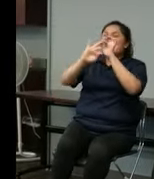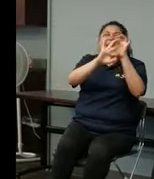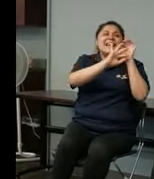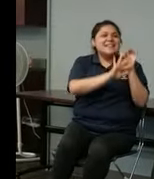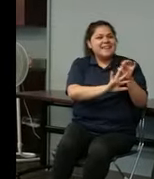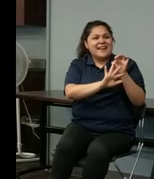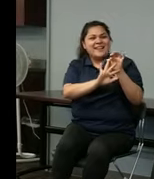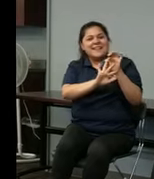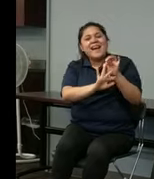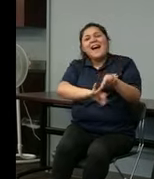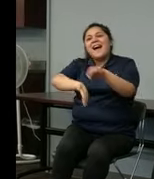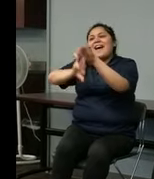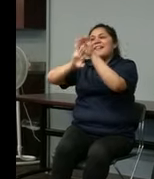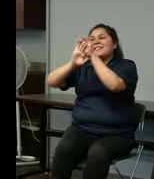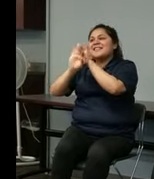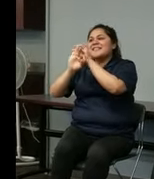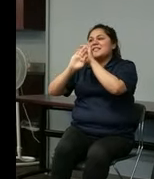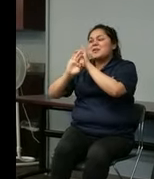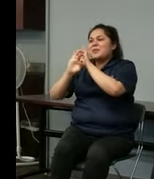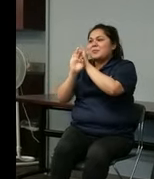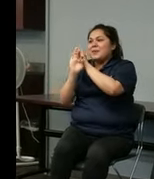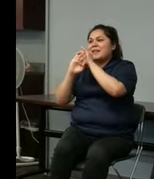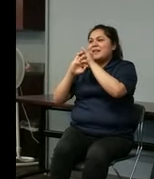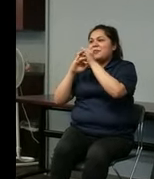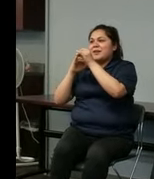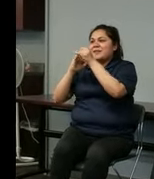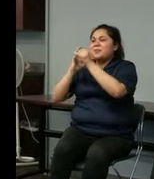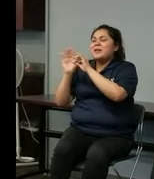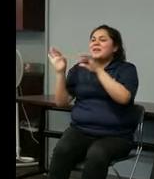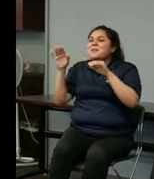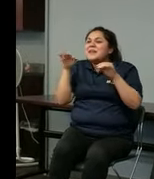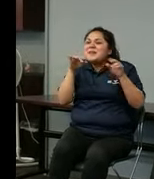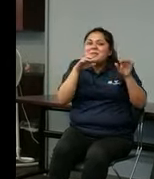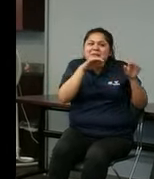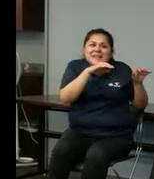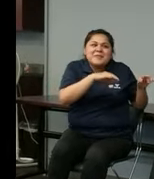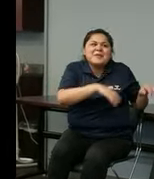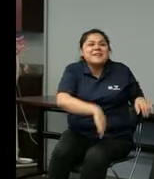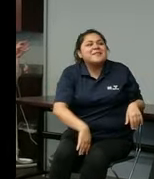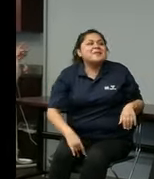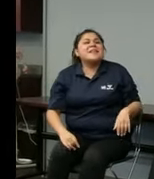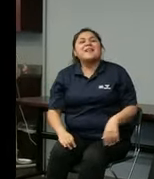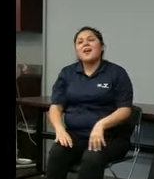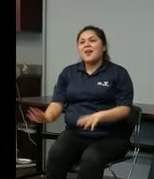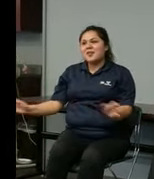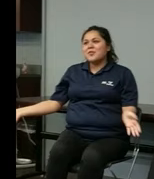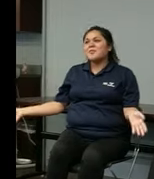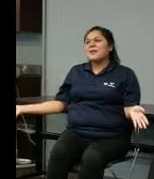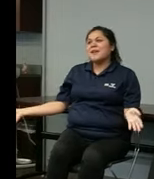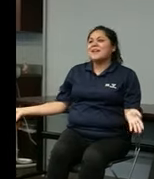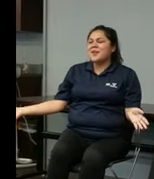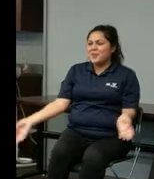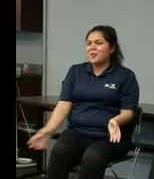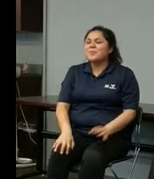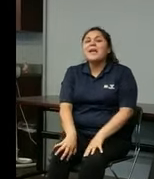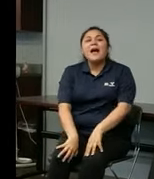piggy had none. And this little piggy went wee wee wee wee wee all the way home.